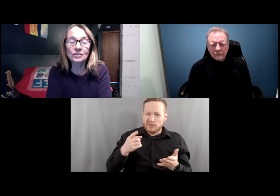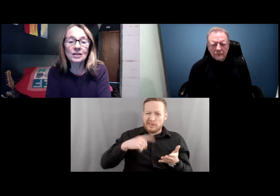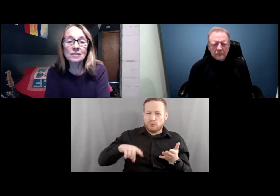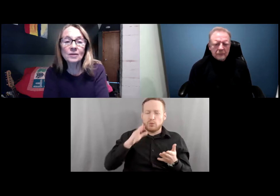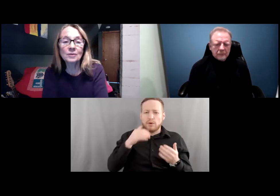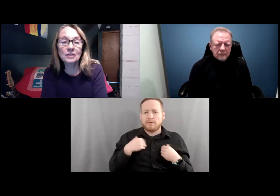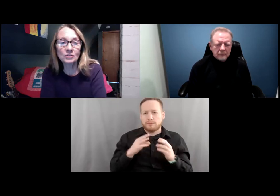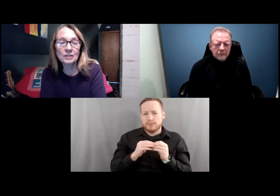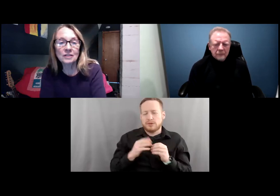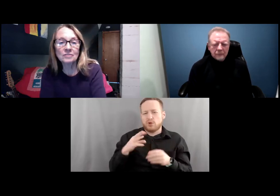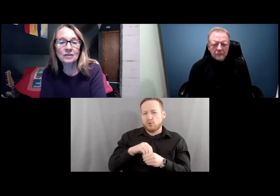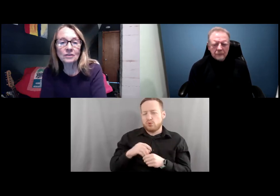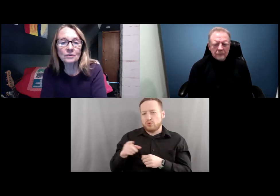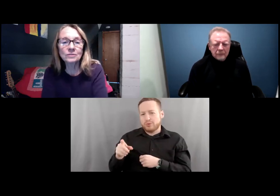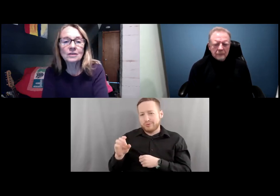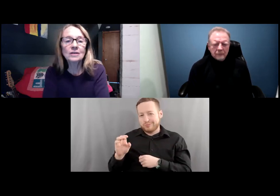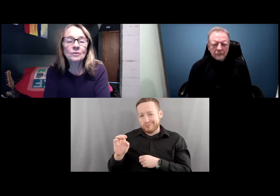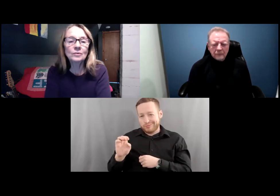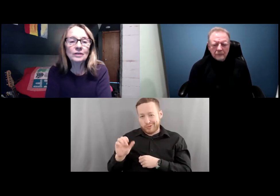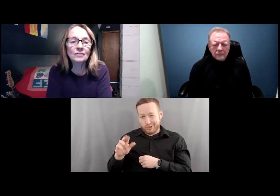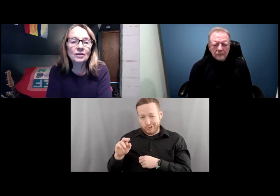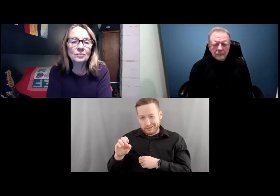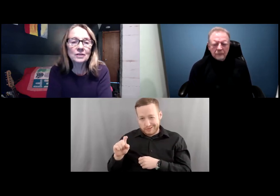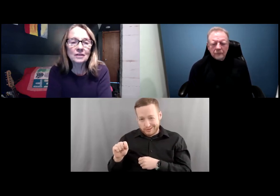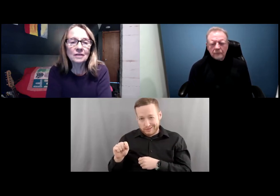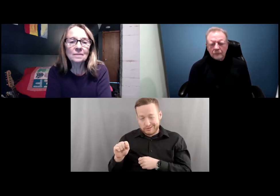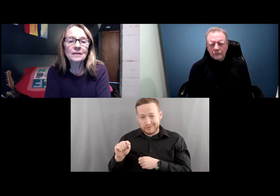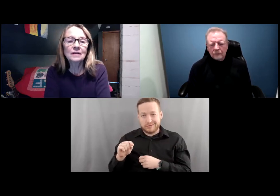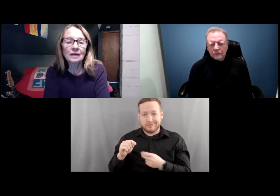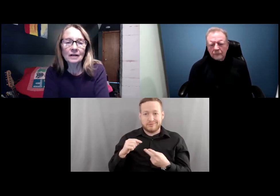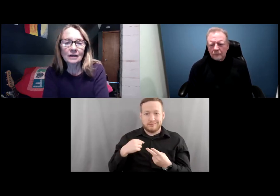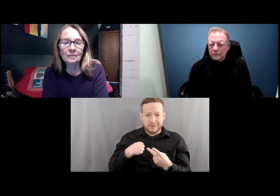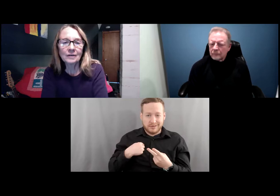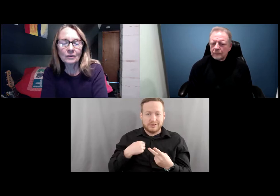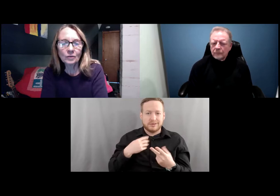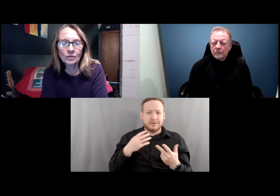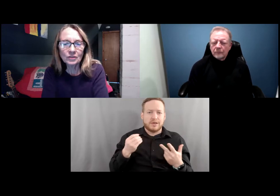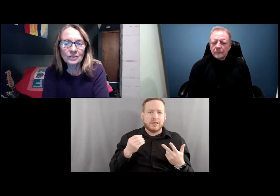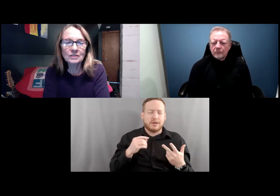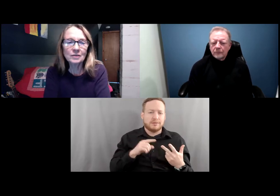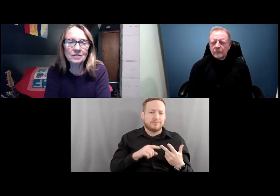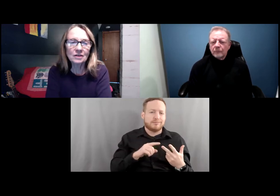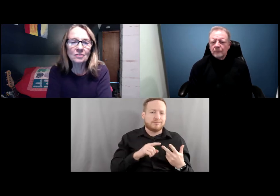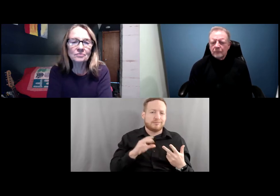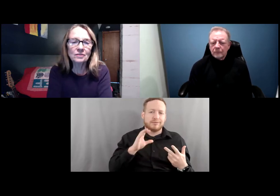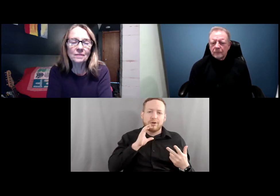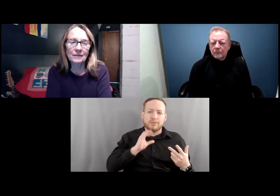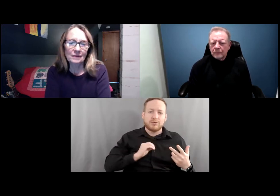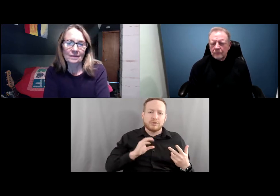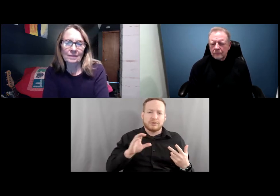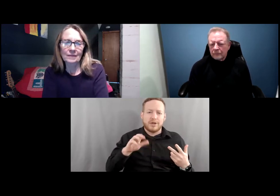So Shane is helping us to identify those. We'll have another meeting with Ernest, myself,